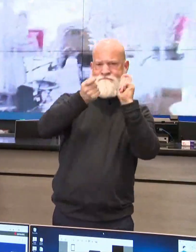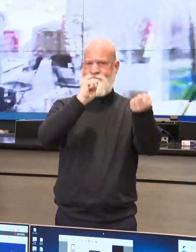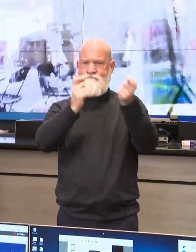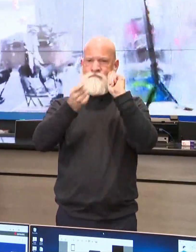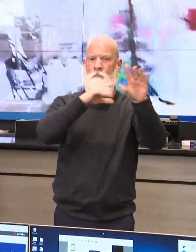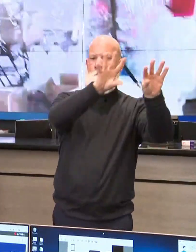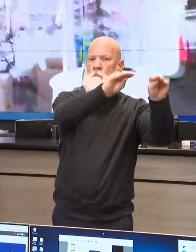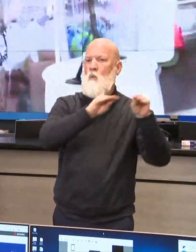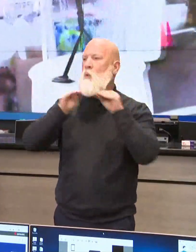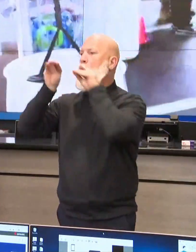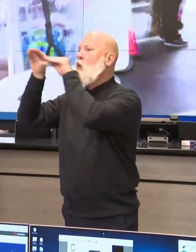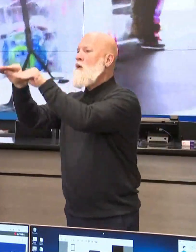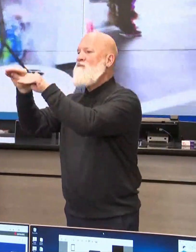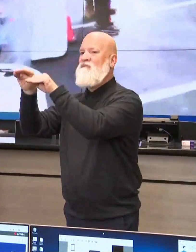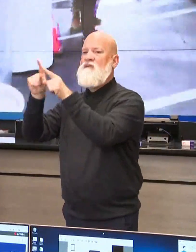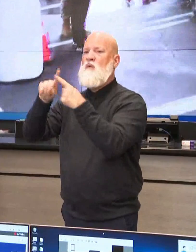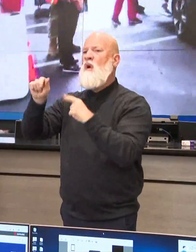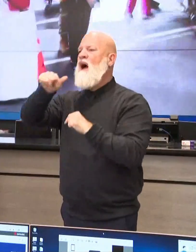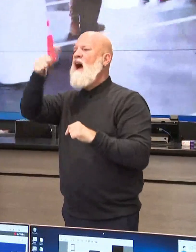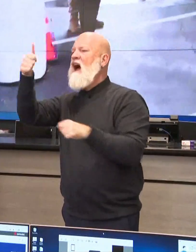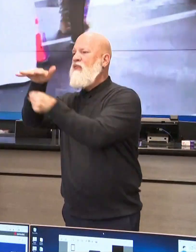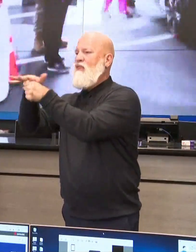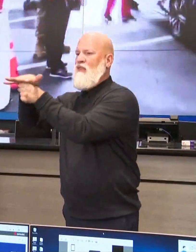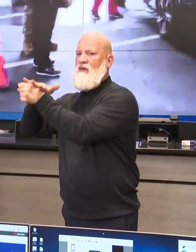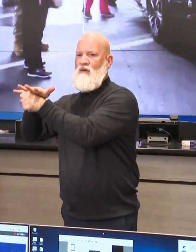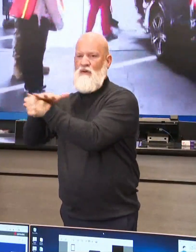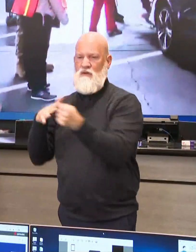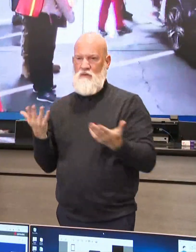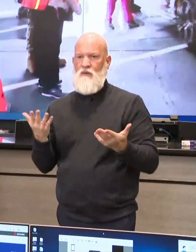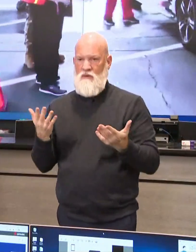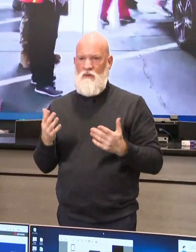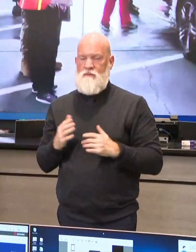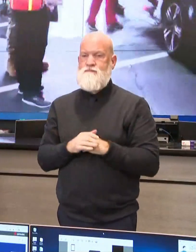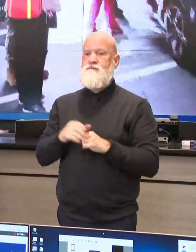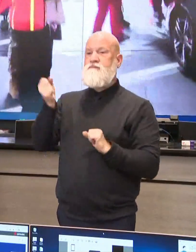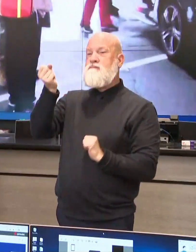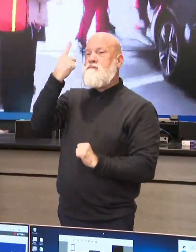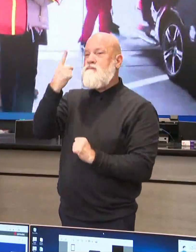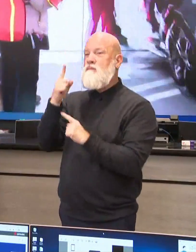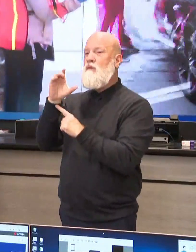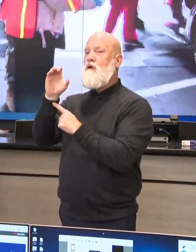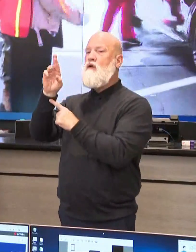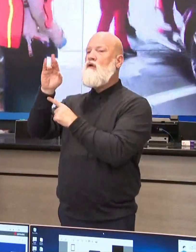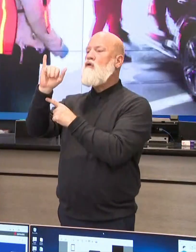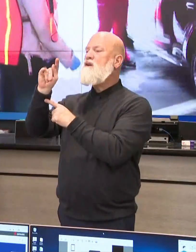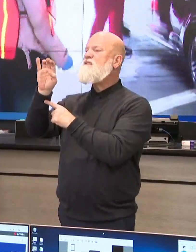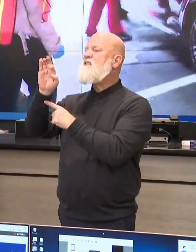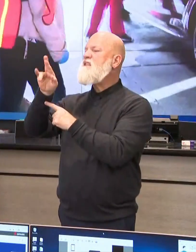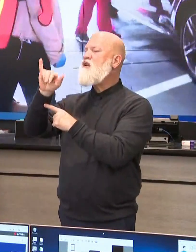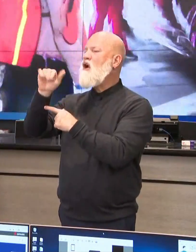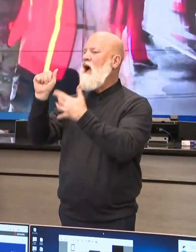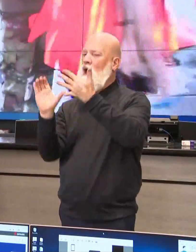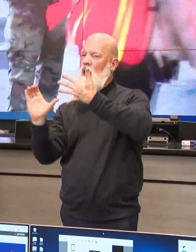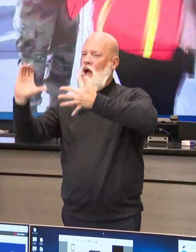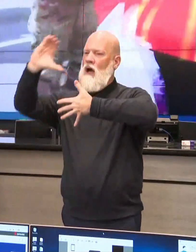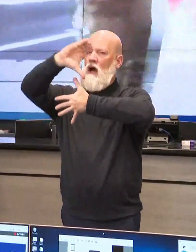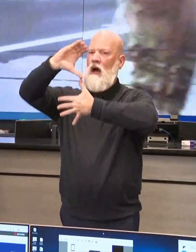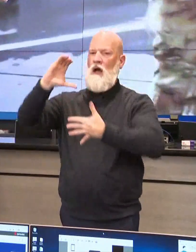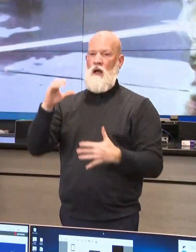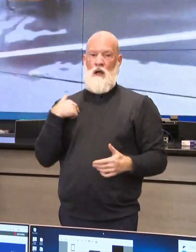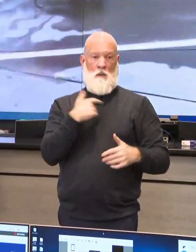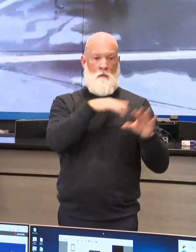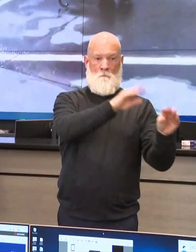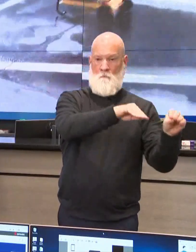more demand than we have right now. So I'm not too worried about that, but we can pick up and move. We can just open another site. We